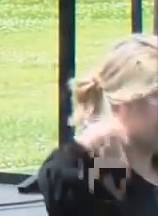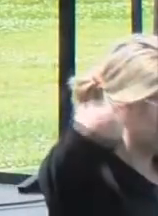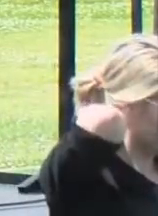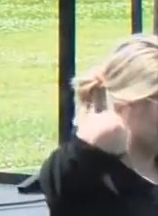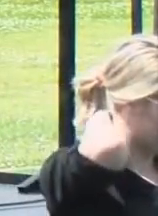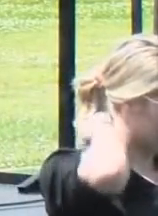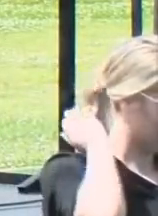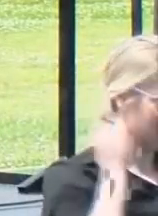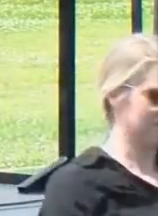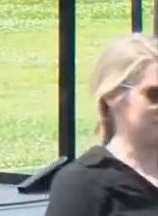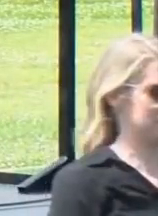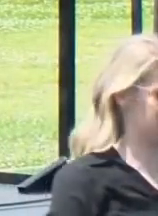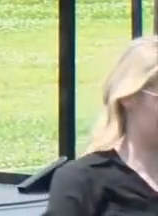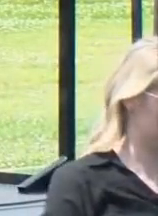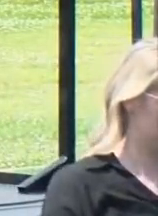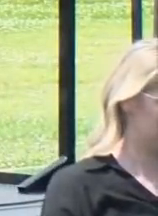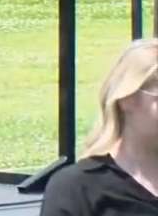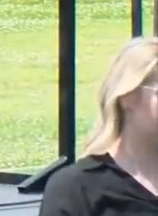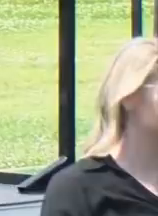McKenna Daunt.